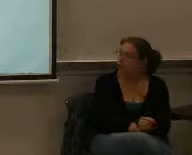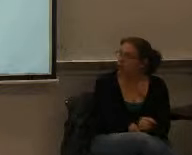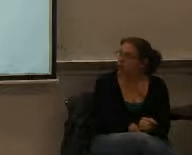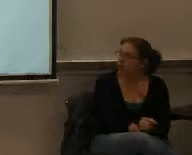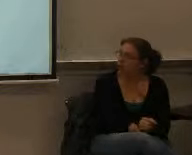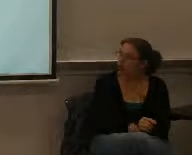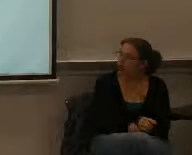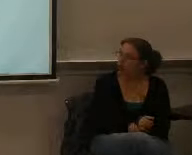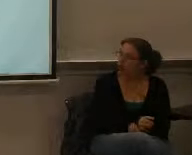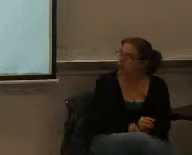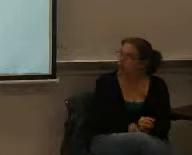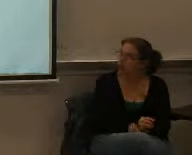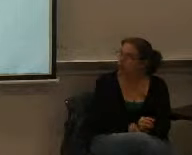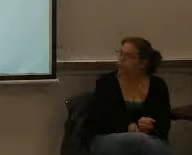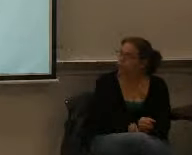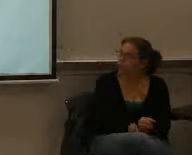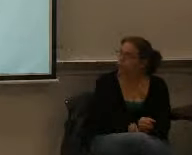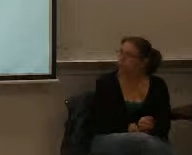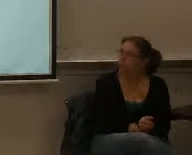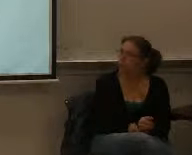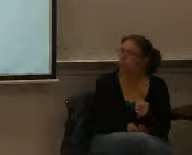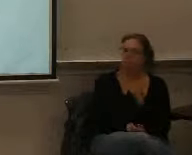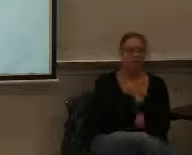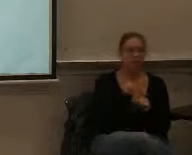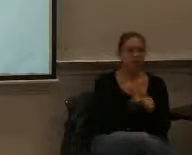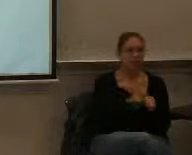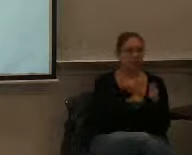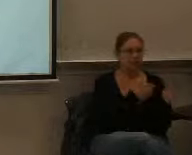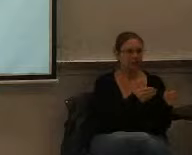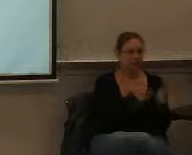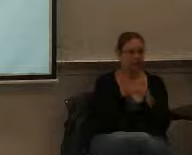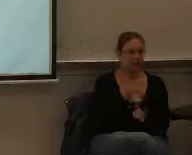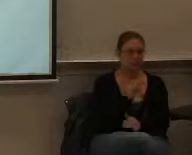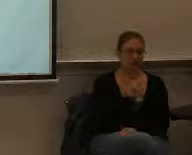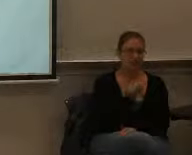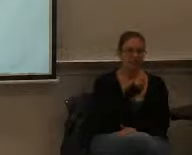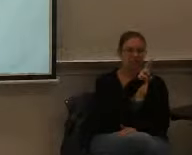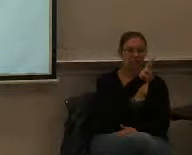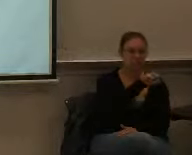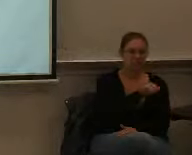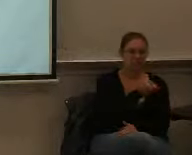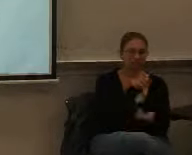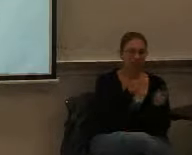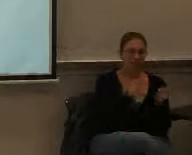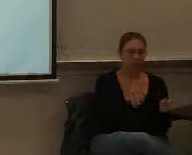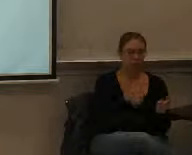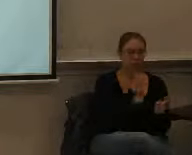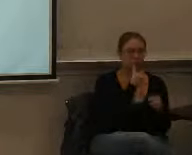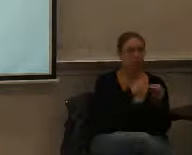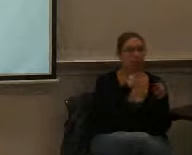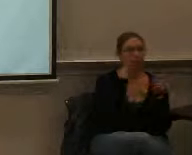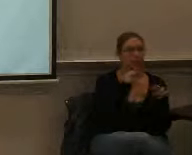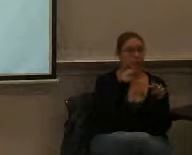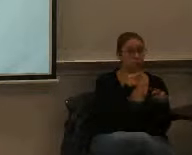amounts. So you can have a series of sensory adaptations, including, we talked about visual